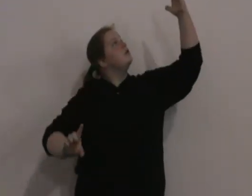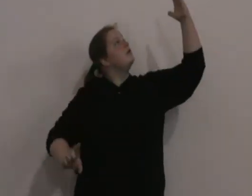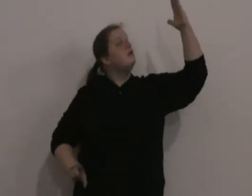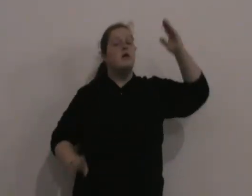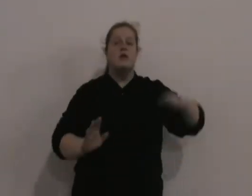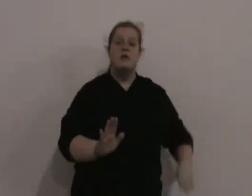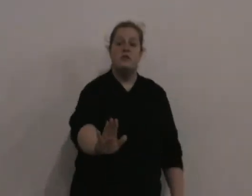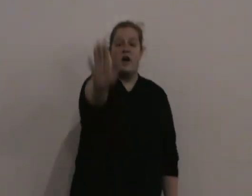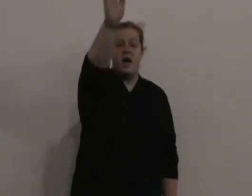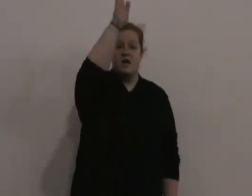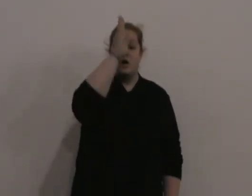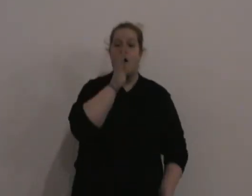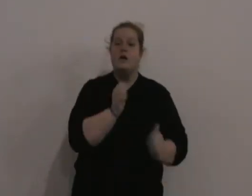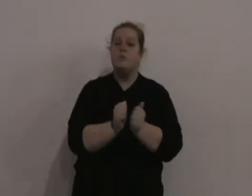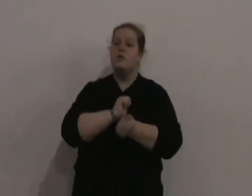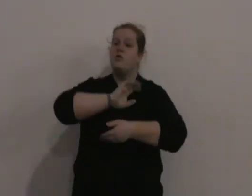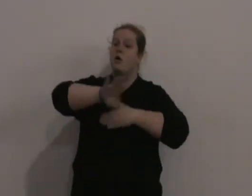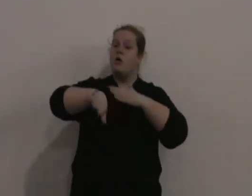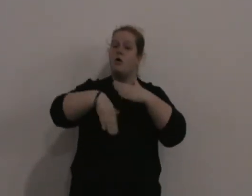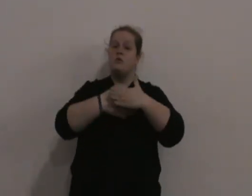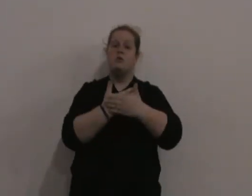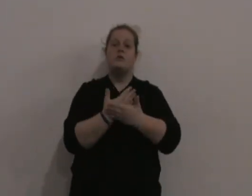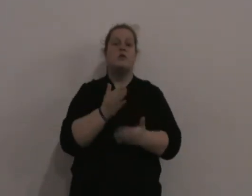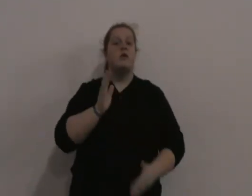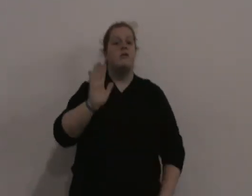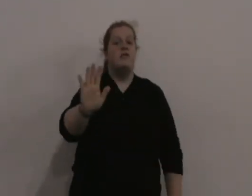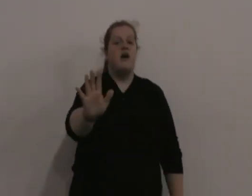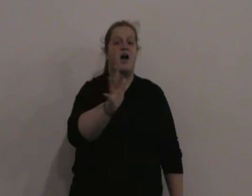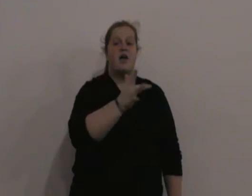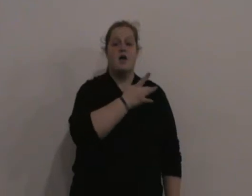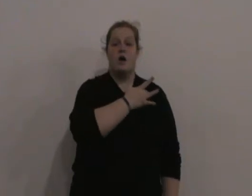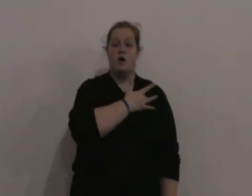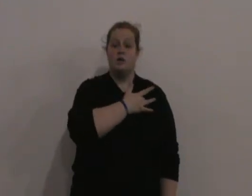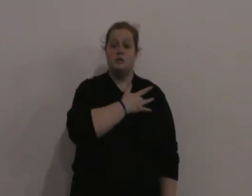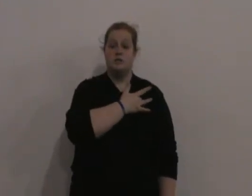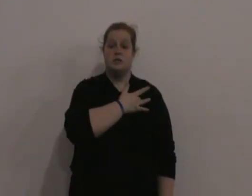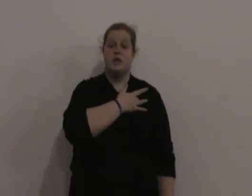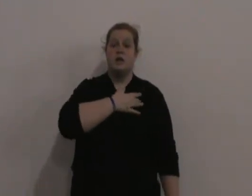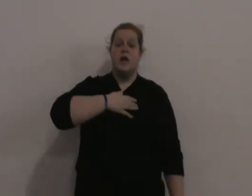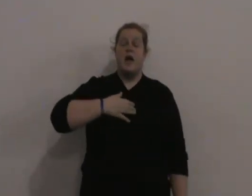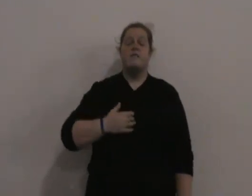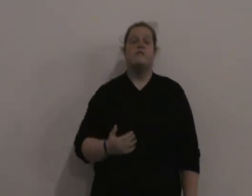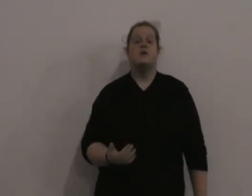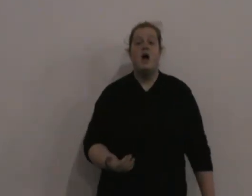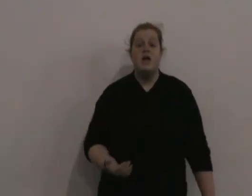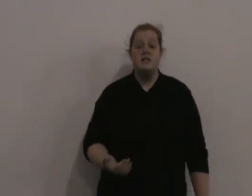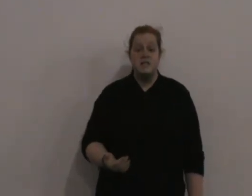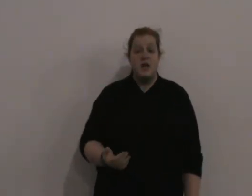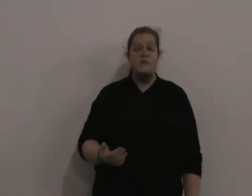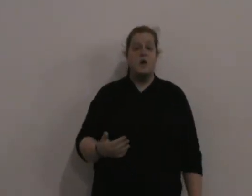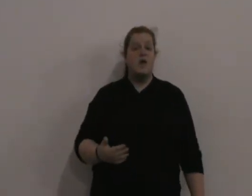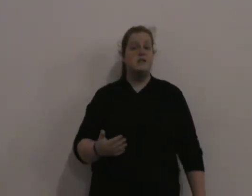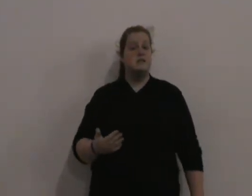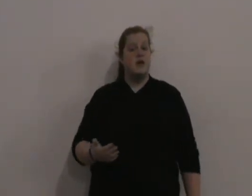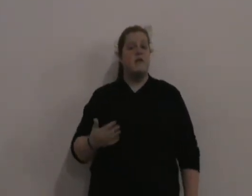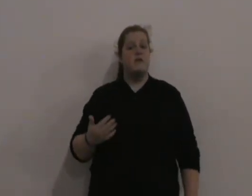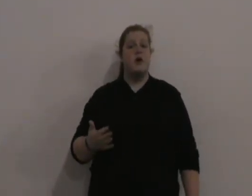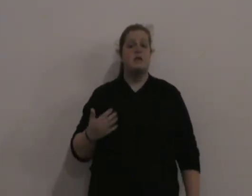thy God with all thy heart, And for God is love, God is love, God is